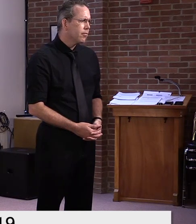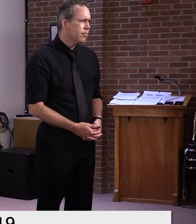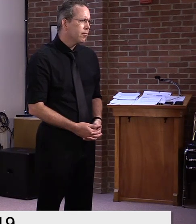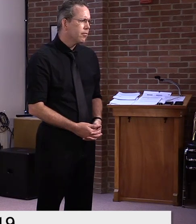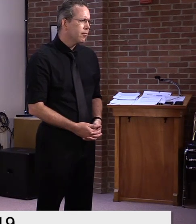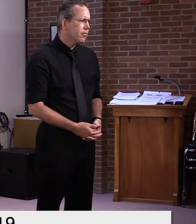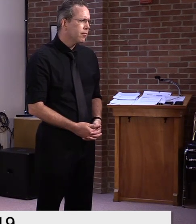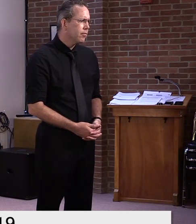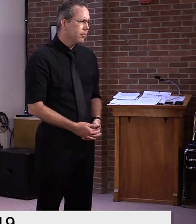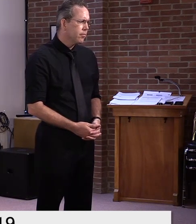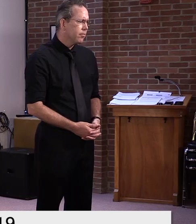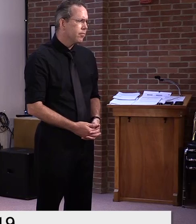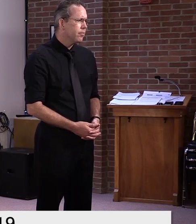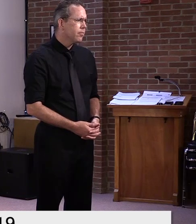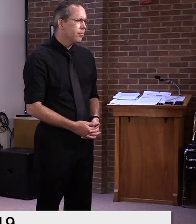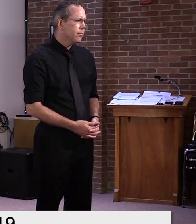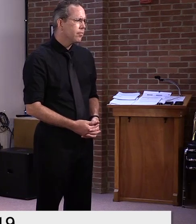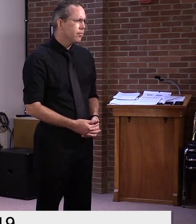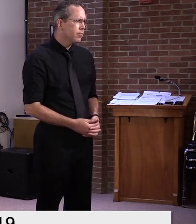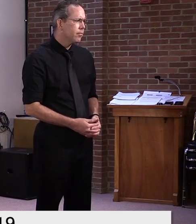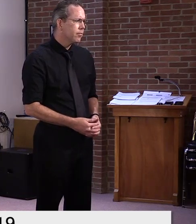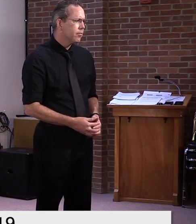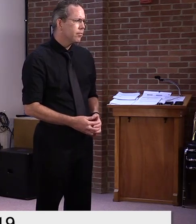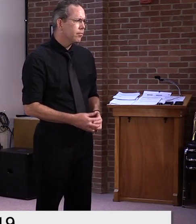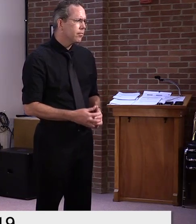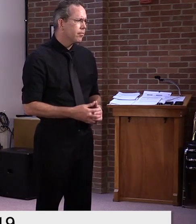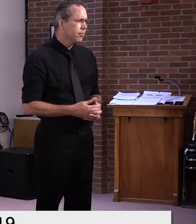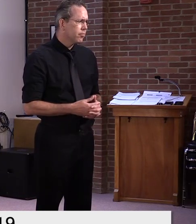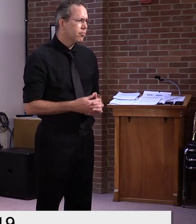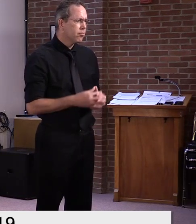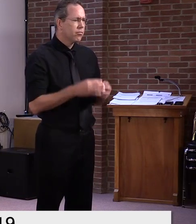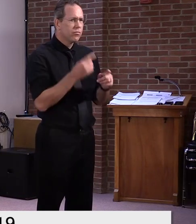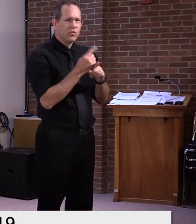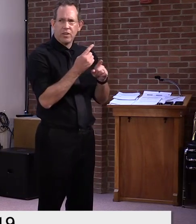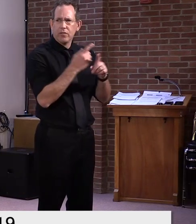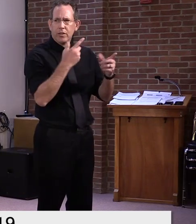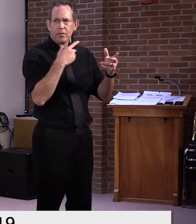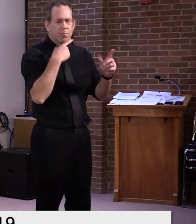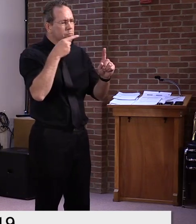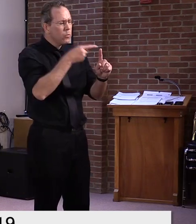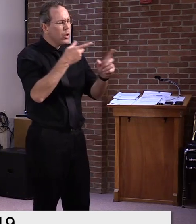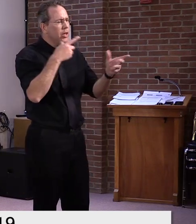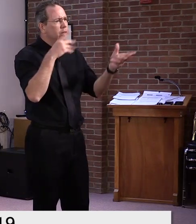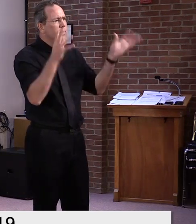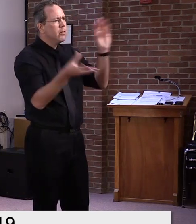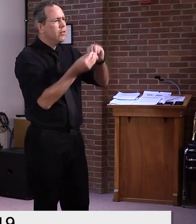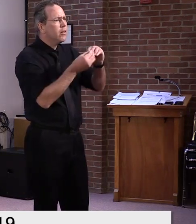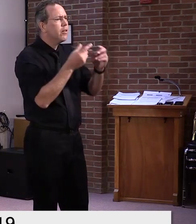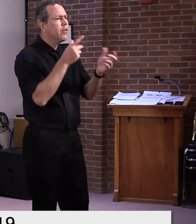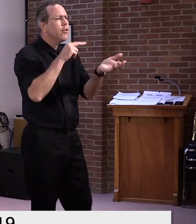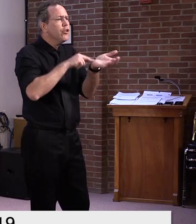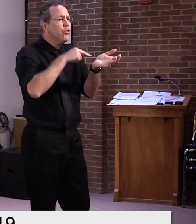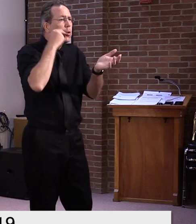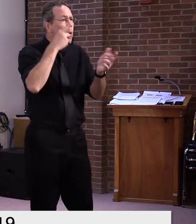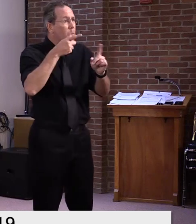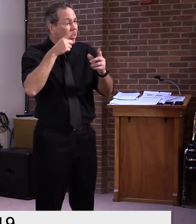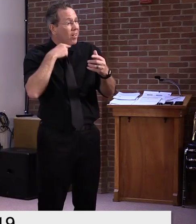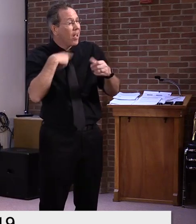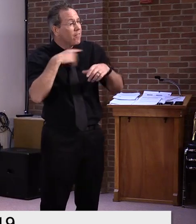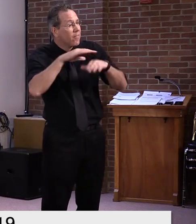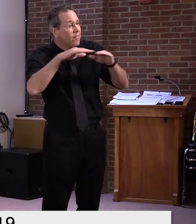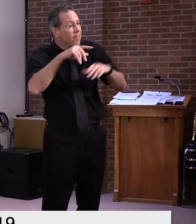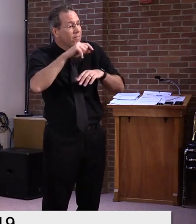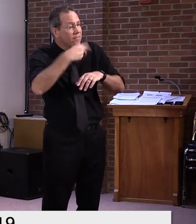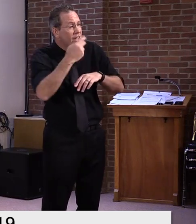spread. At that phase, as I had mentioned, indoor visitors are allowed, as well as things that were in phase 2, which